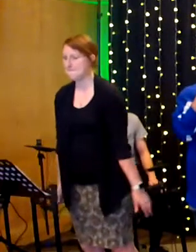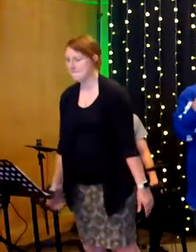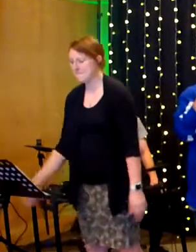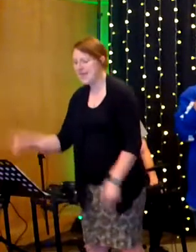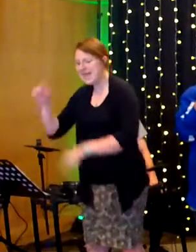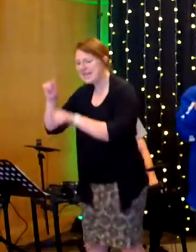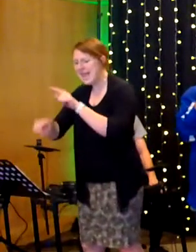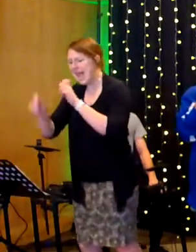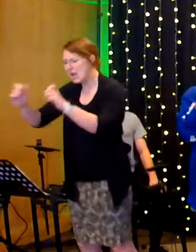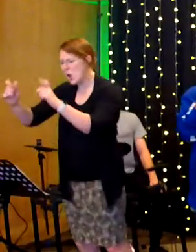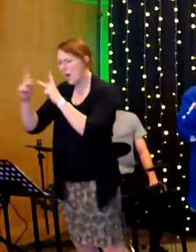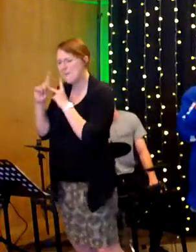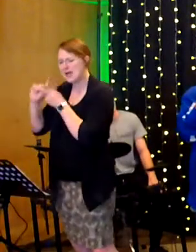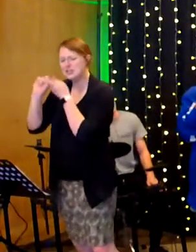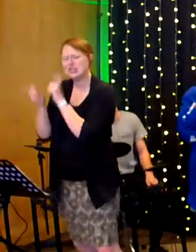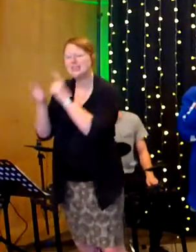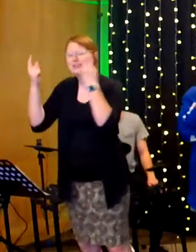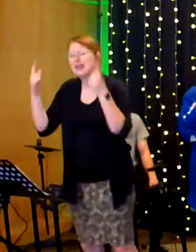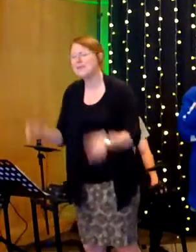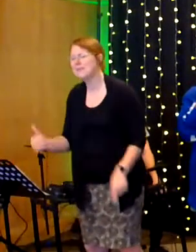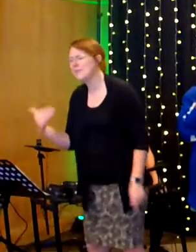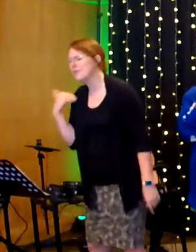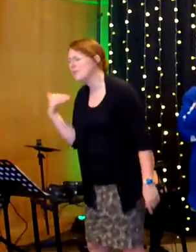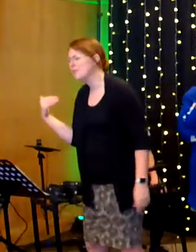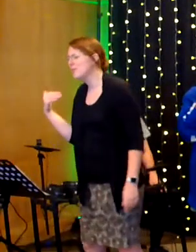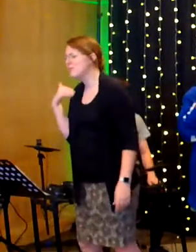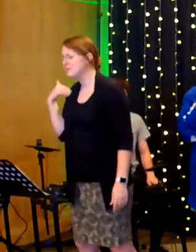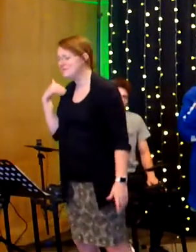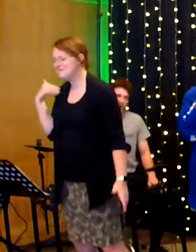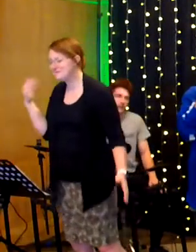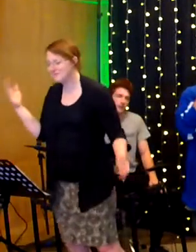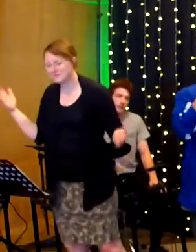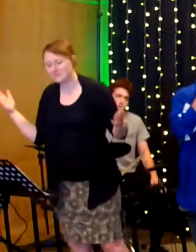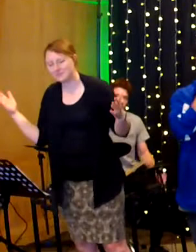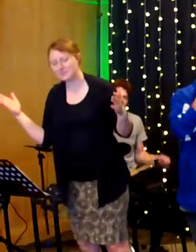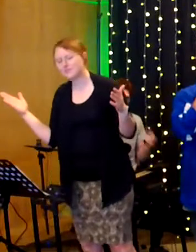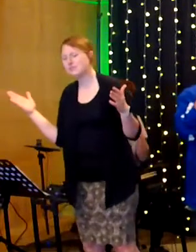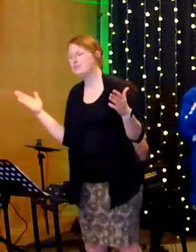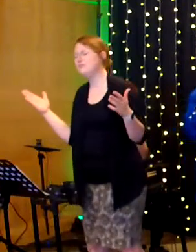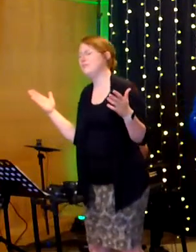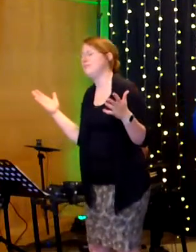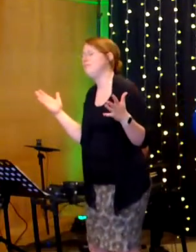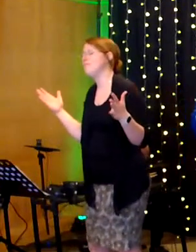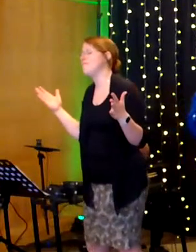I can't go back to the beginning.